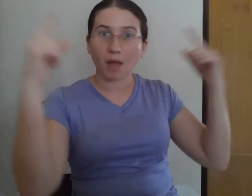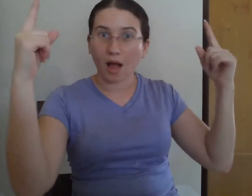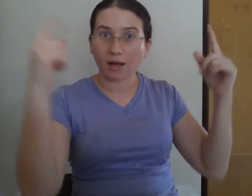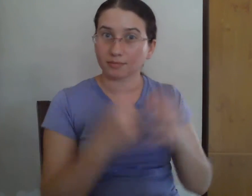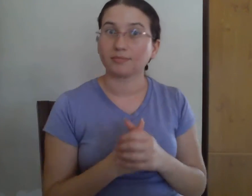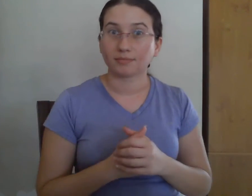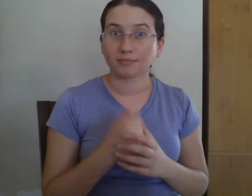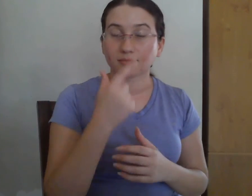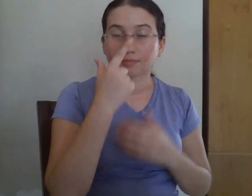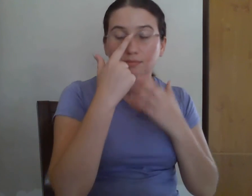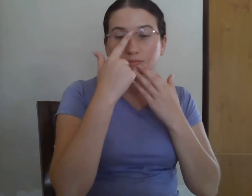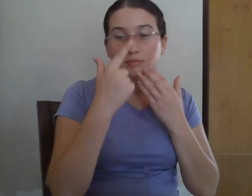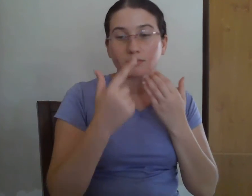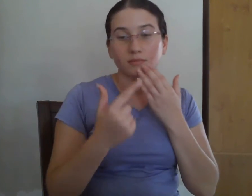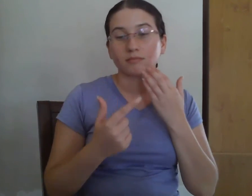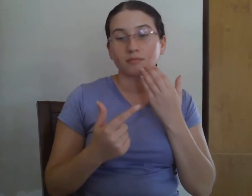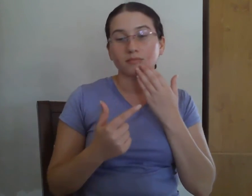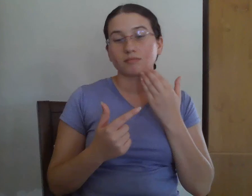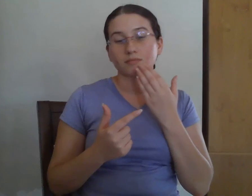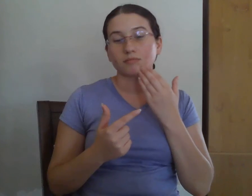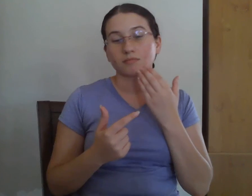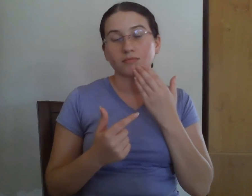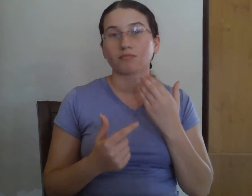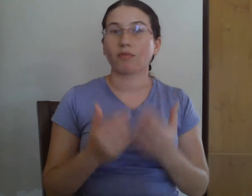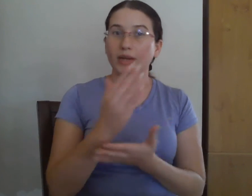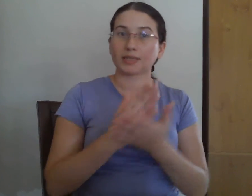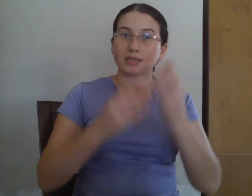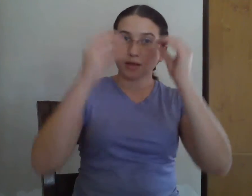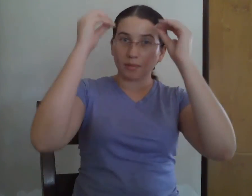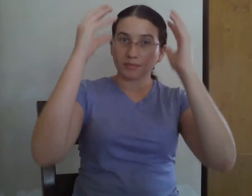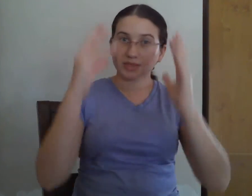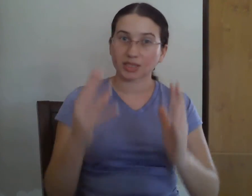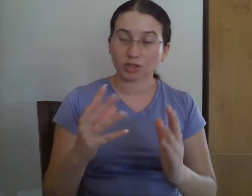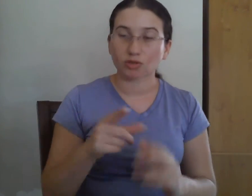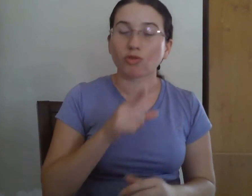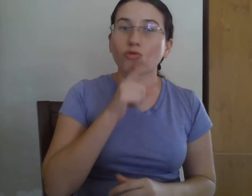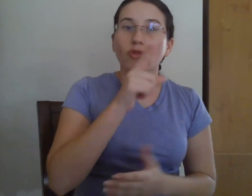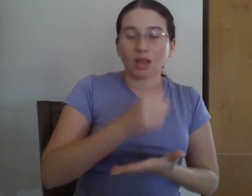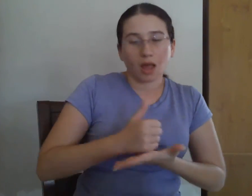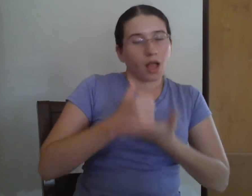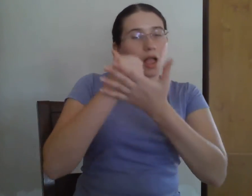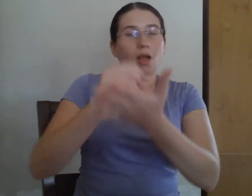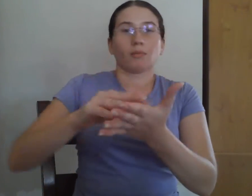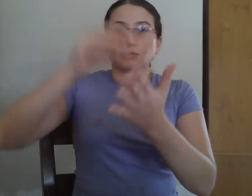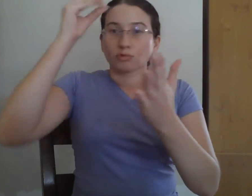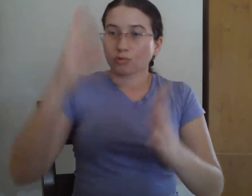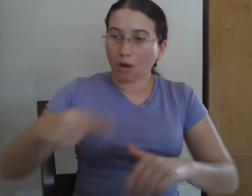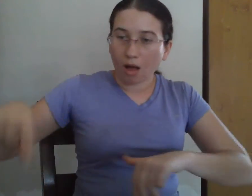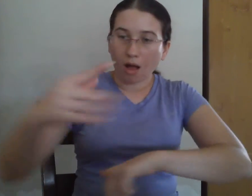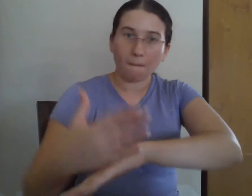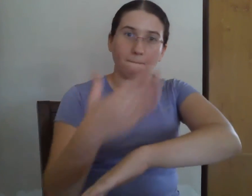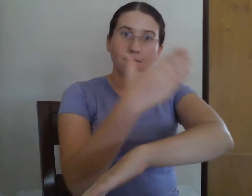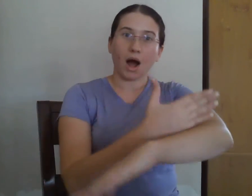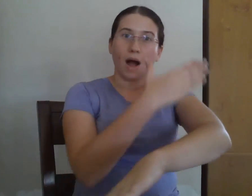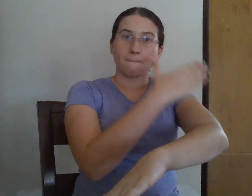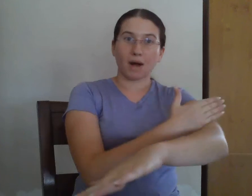teachers throughout the country who are helping their students make extraordinary gains. If today's average teacher could become as